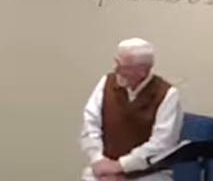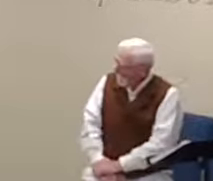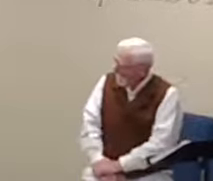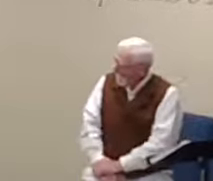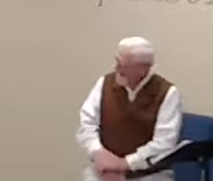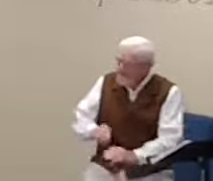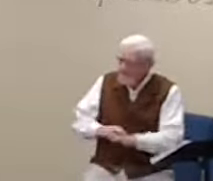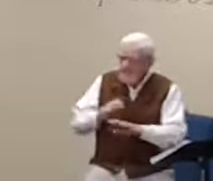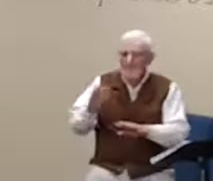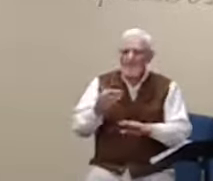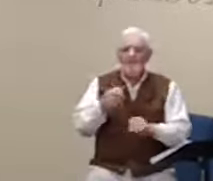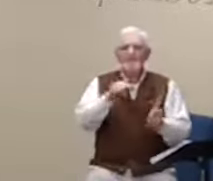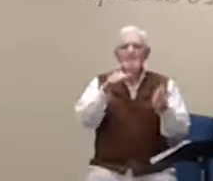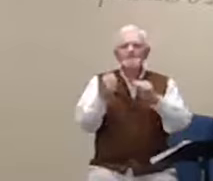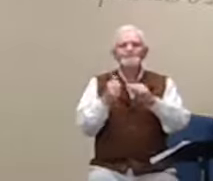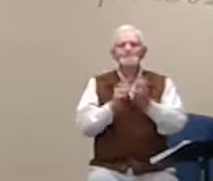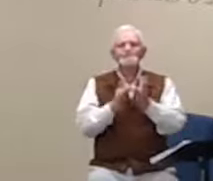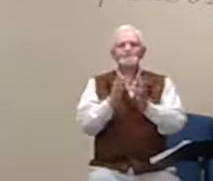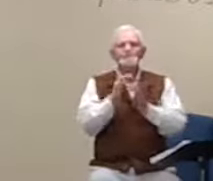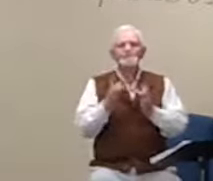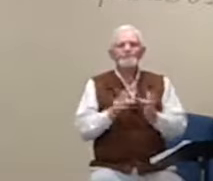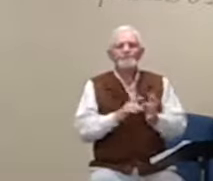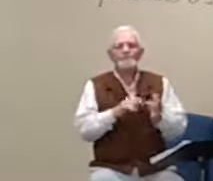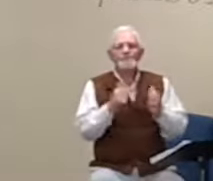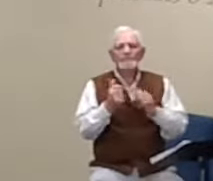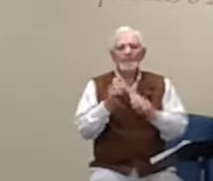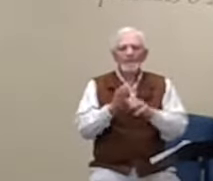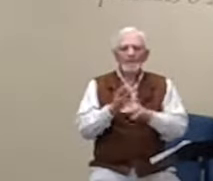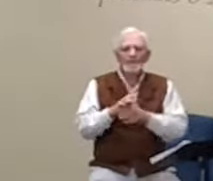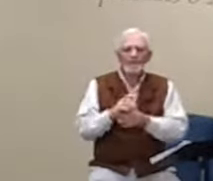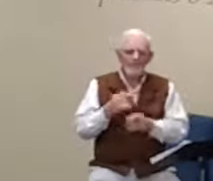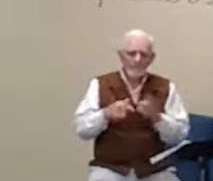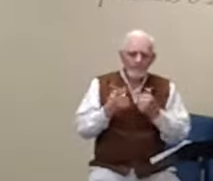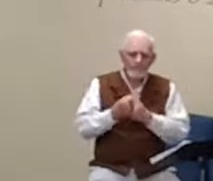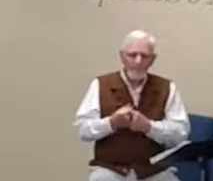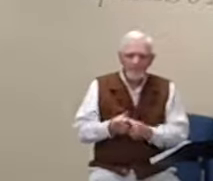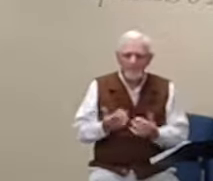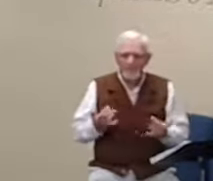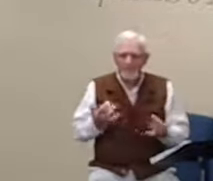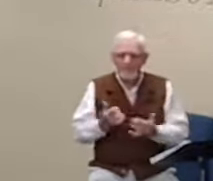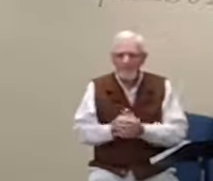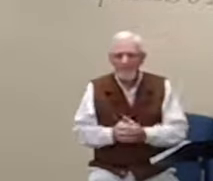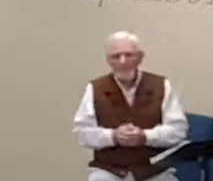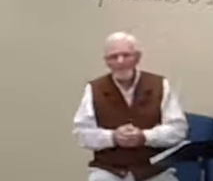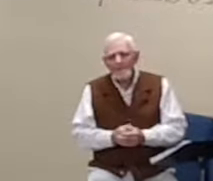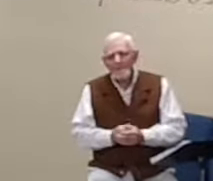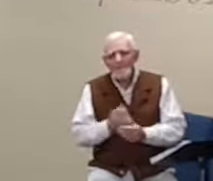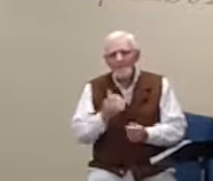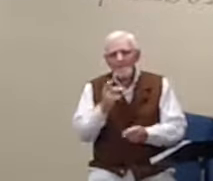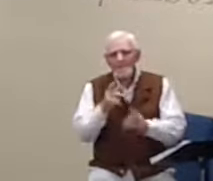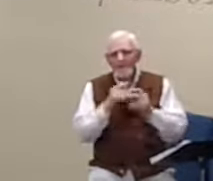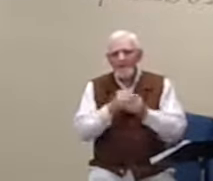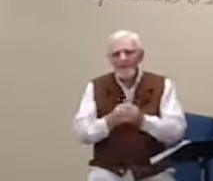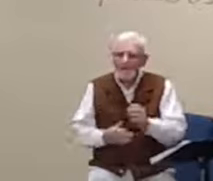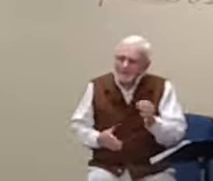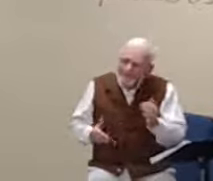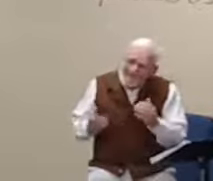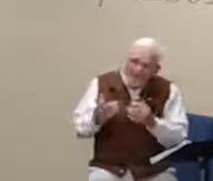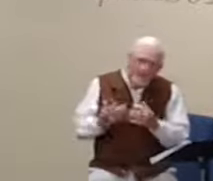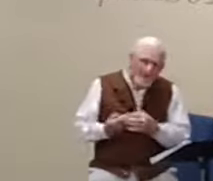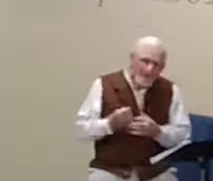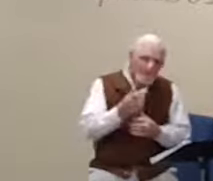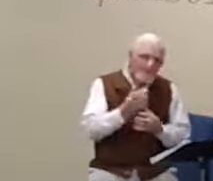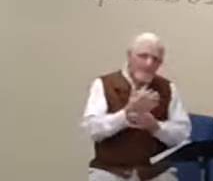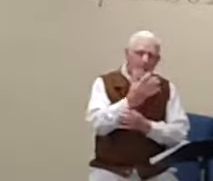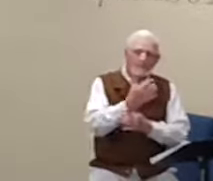welcome to Bible Baptist Church. If you haven't been here before, stick around for a minute. Some people like to dart out the door. My wife will catch you, but she's not here today,